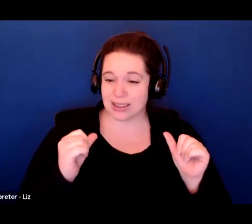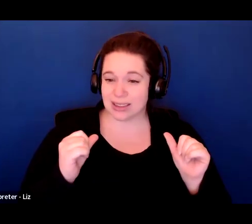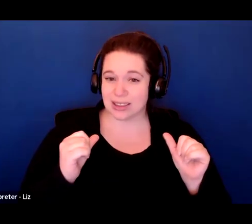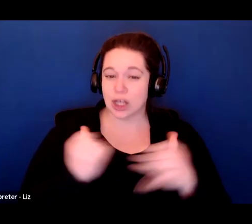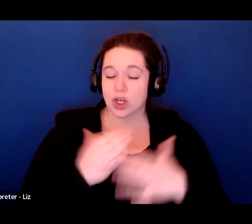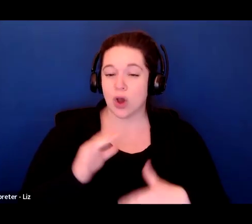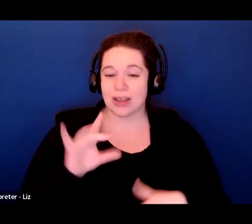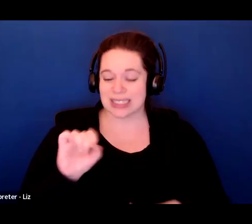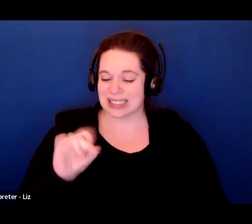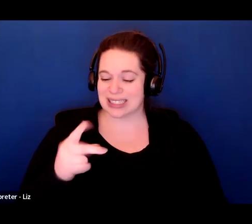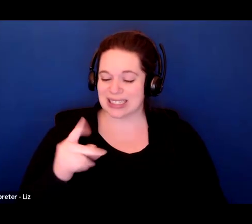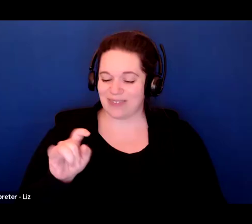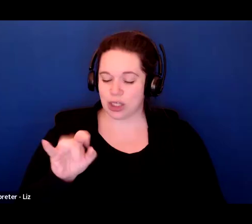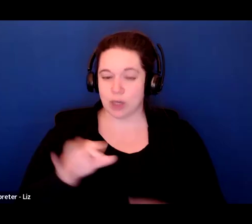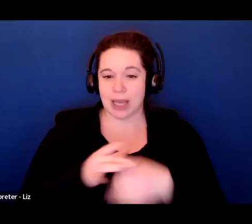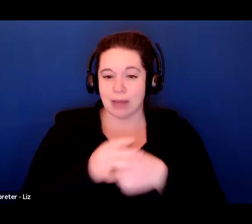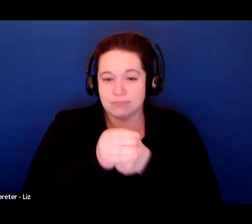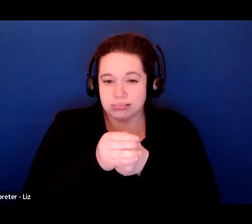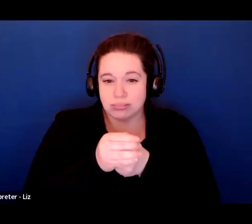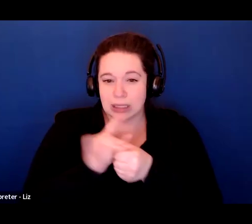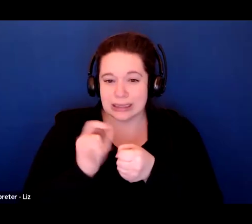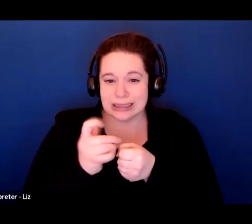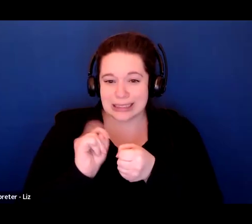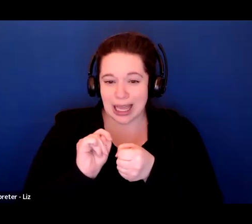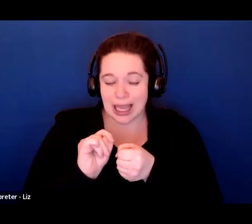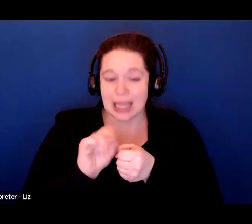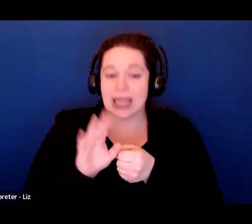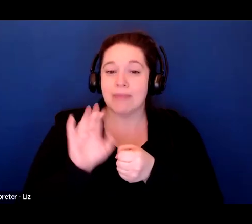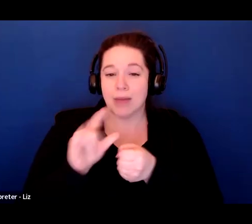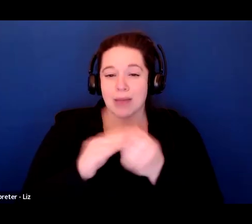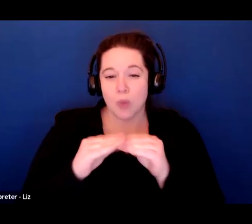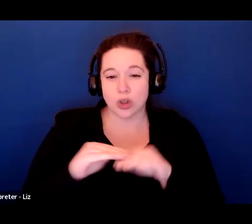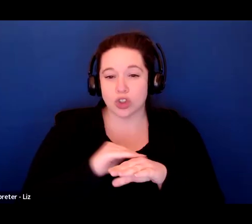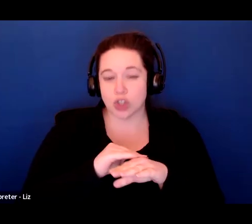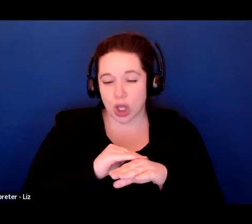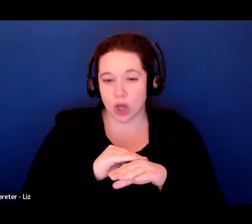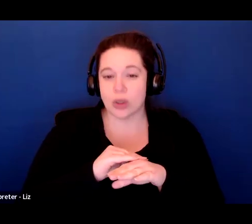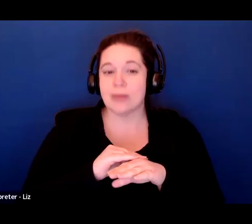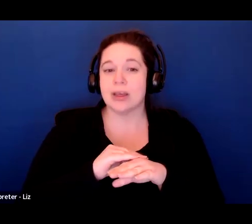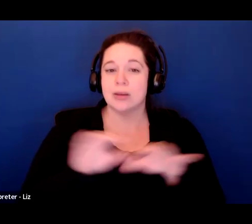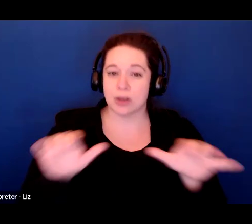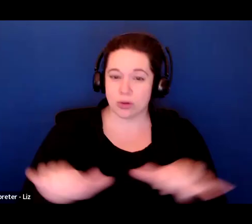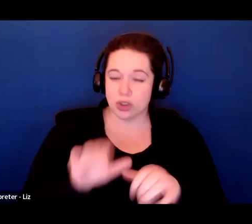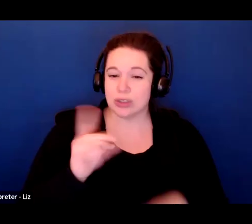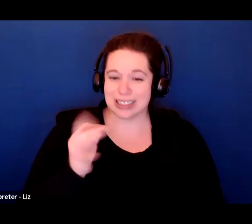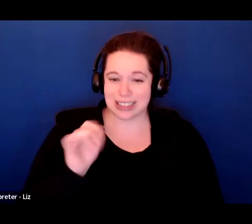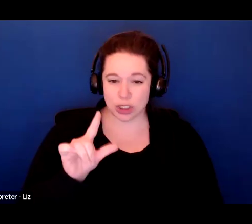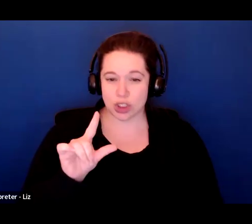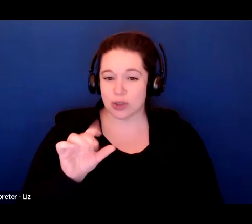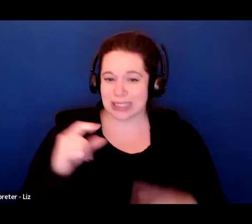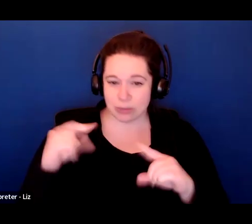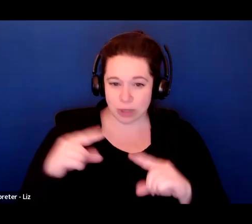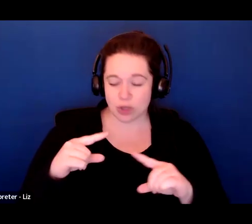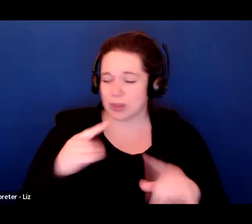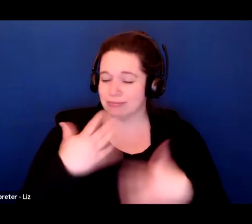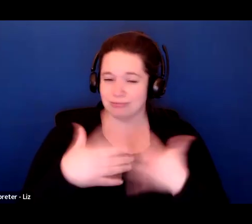the sphincter and it slows the bowel. So a lot of people get in and they do that digital stim and they move as fast as they can